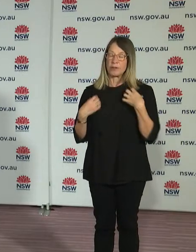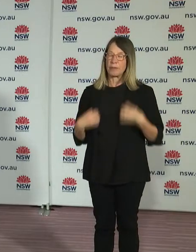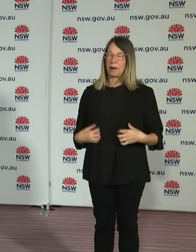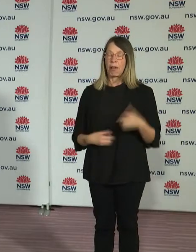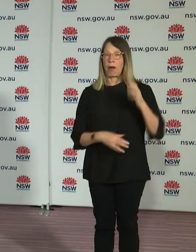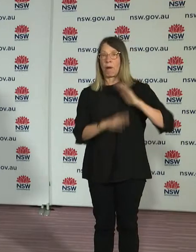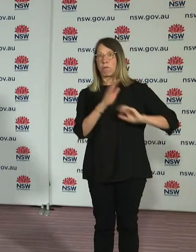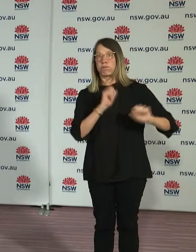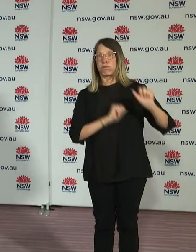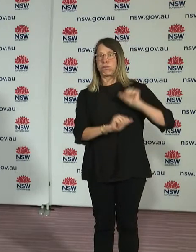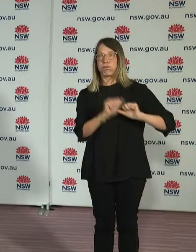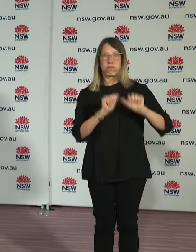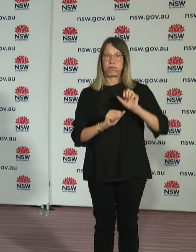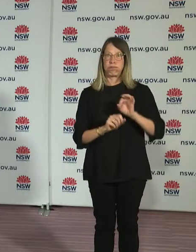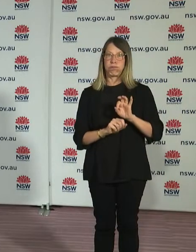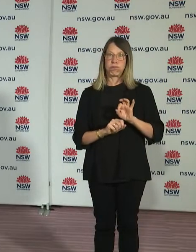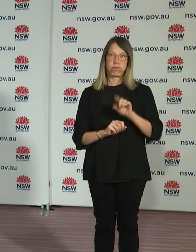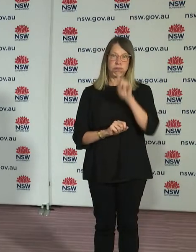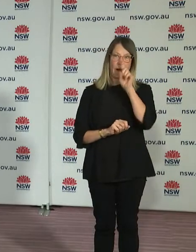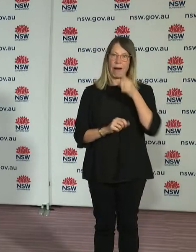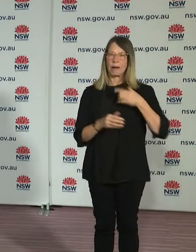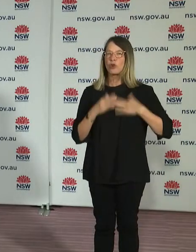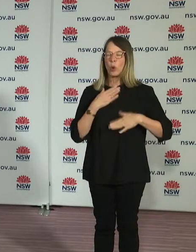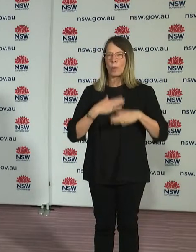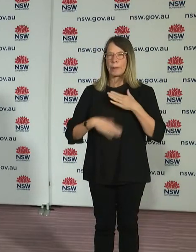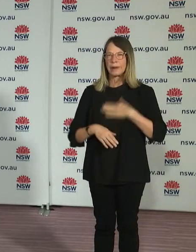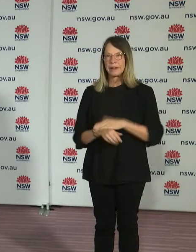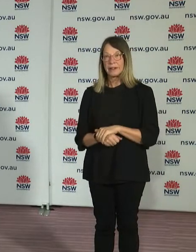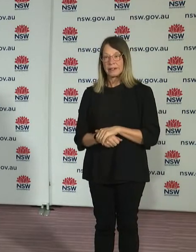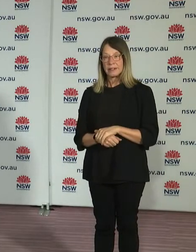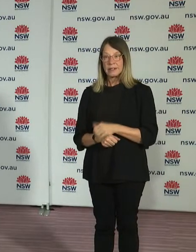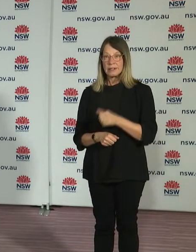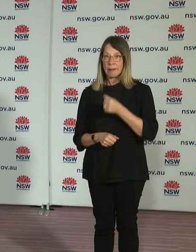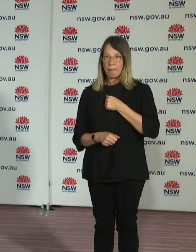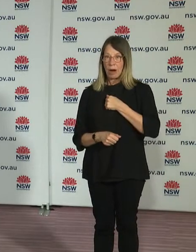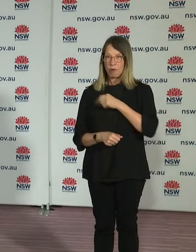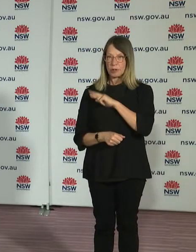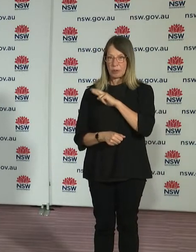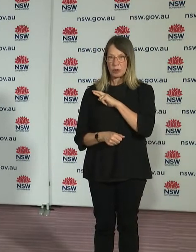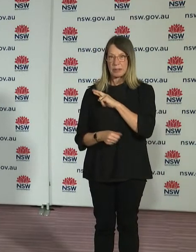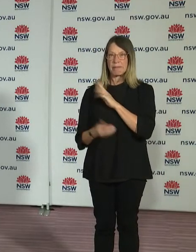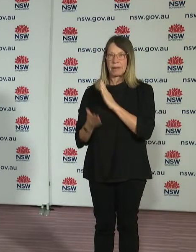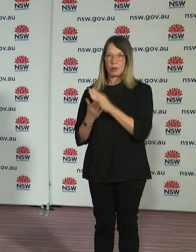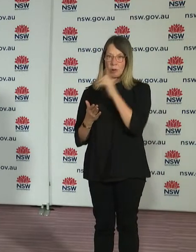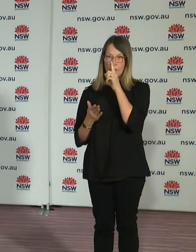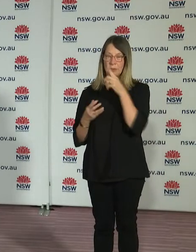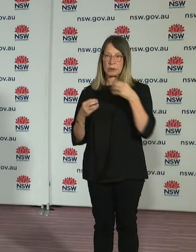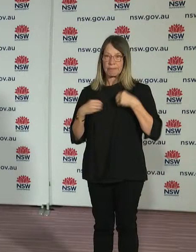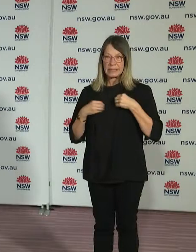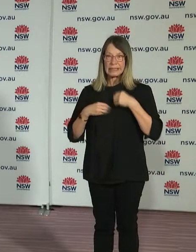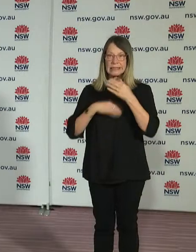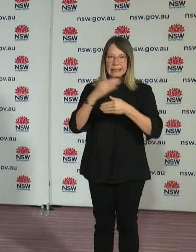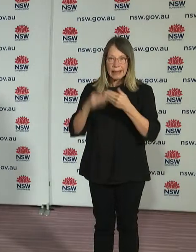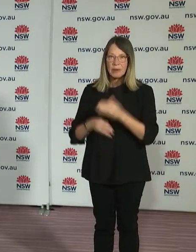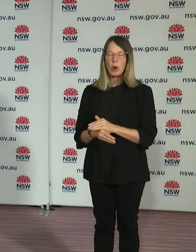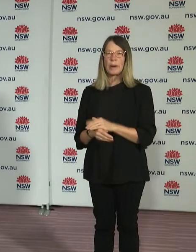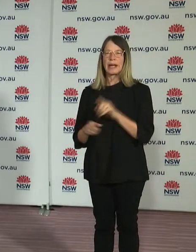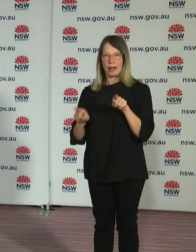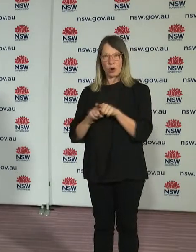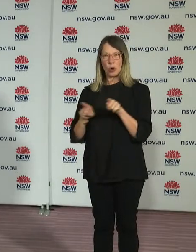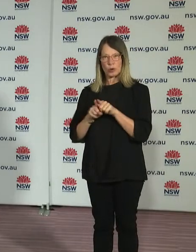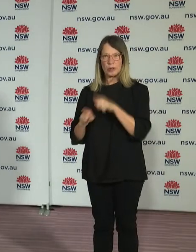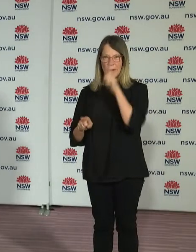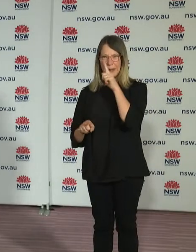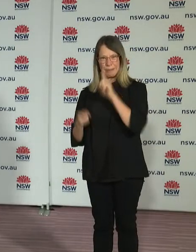because ultimately our job is to keep livelihoods going but also keep people alive, and we don't apologise for that. I'll follow up on that